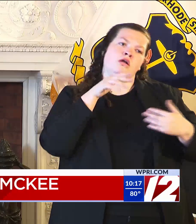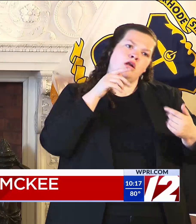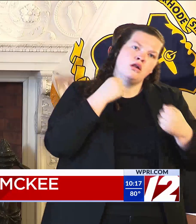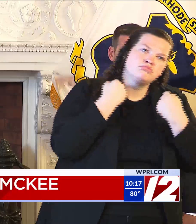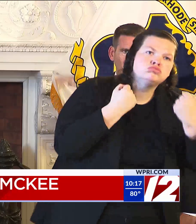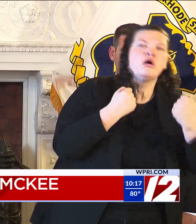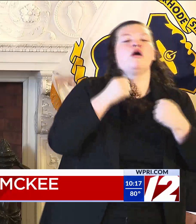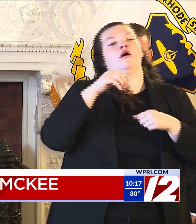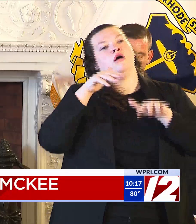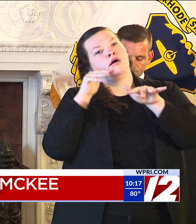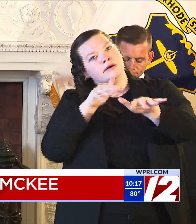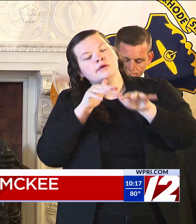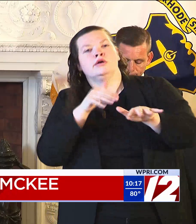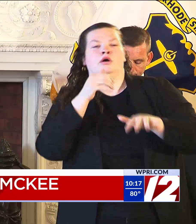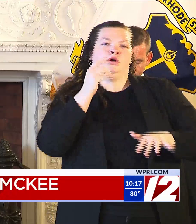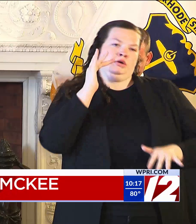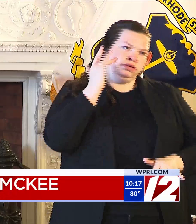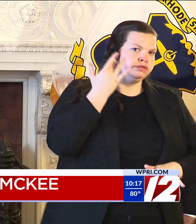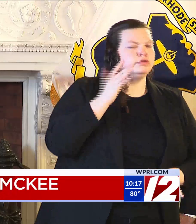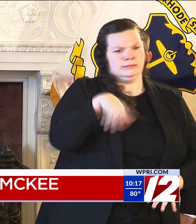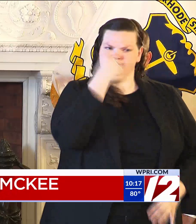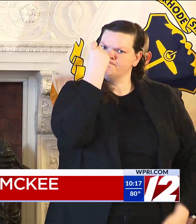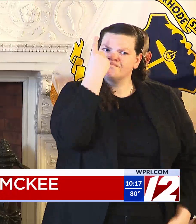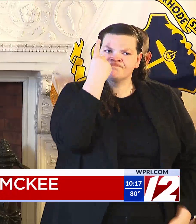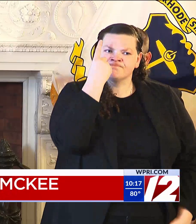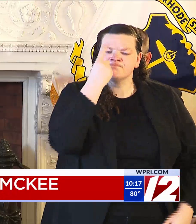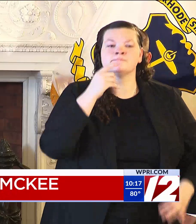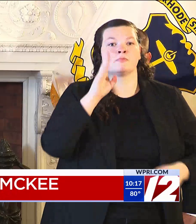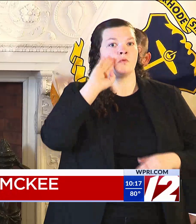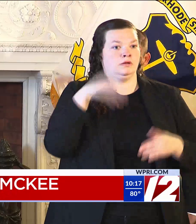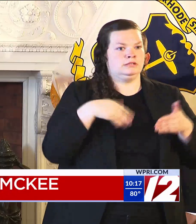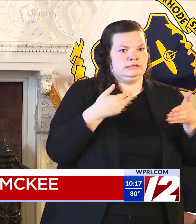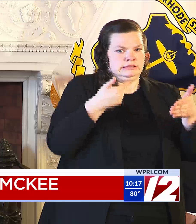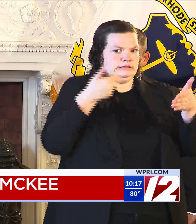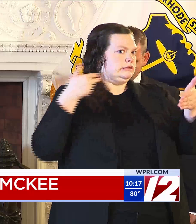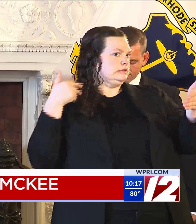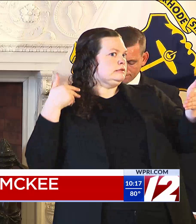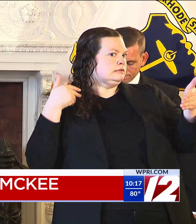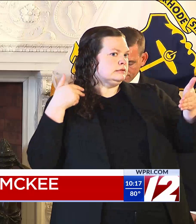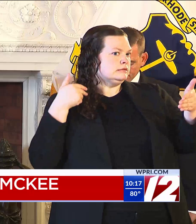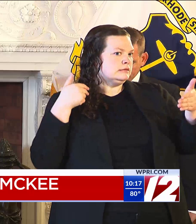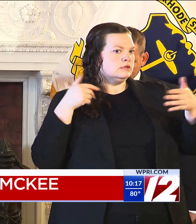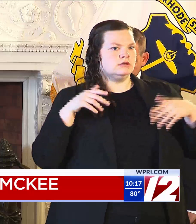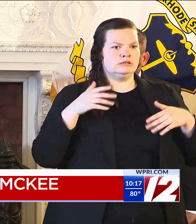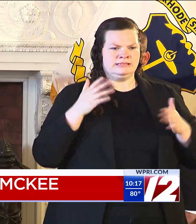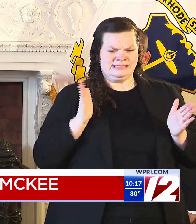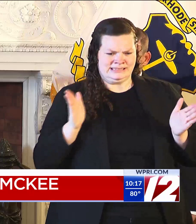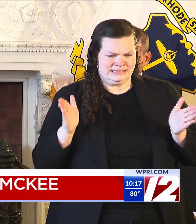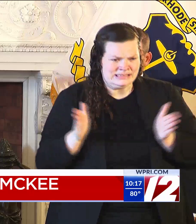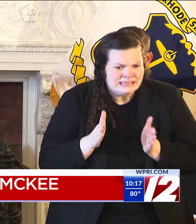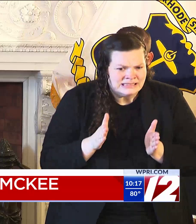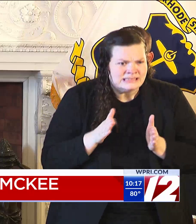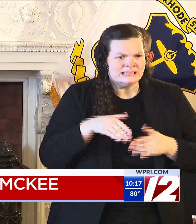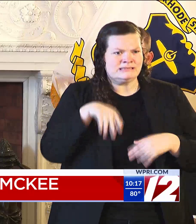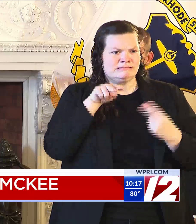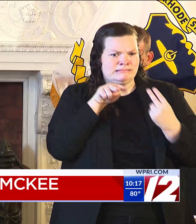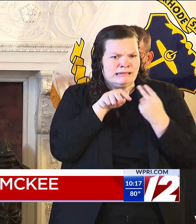especially in the early days, before we were able to restore 6 lanes of traffic.